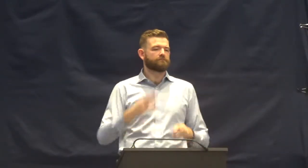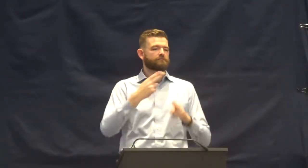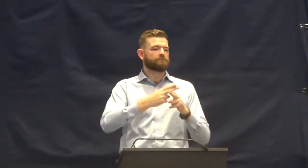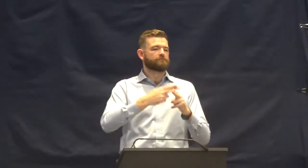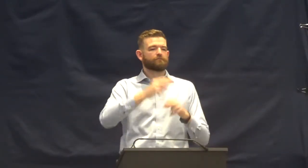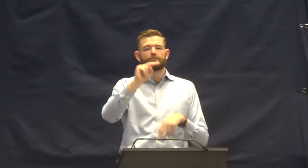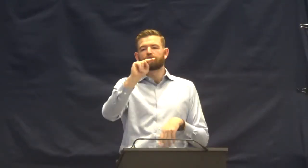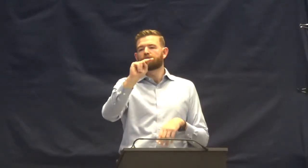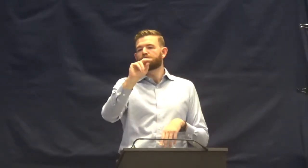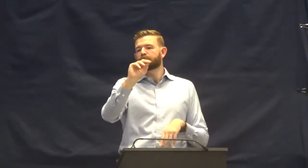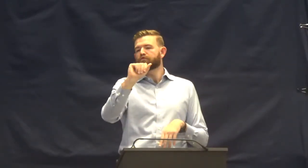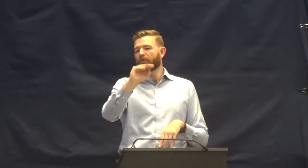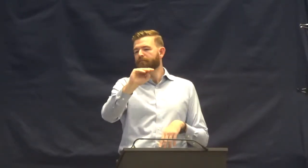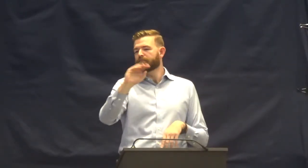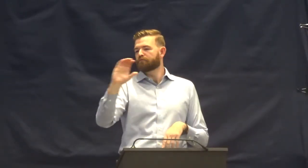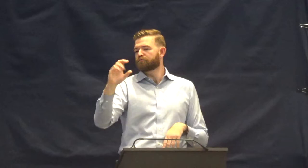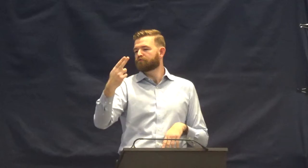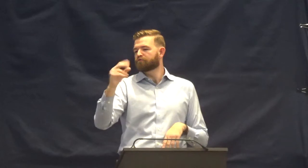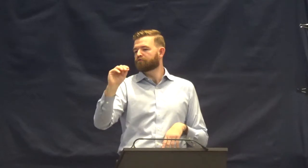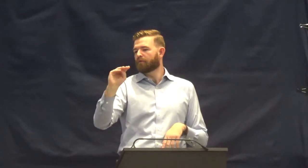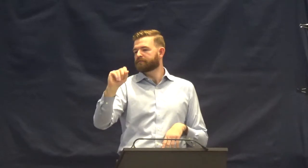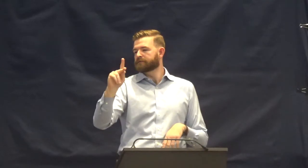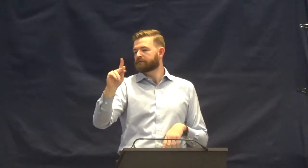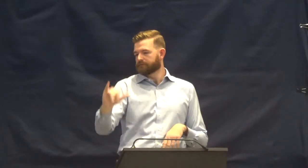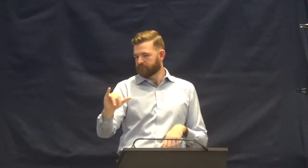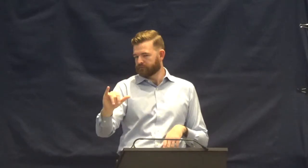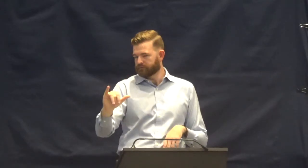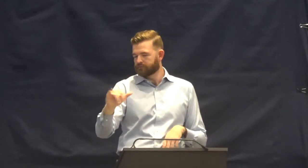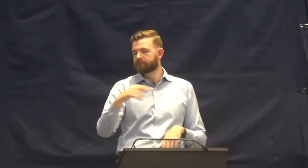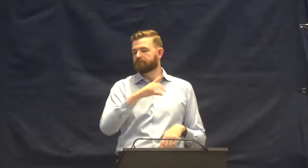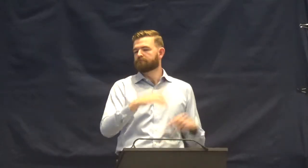There was a famous linguist, Noam Chomsky,